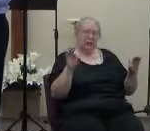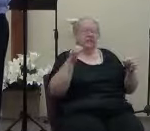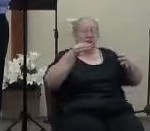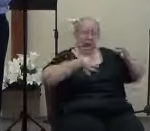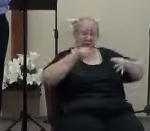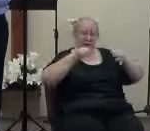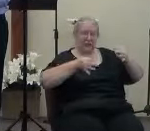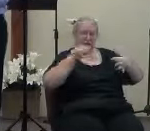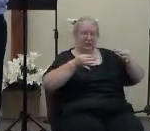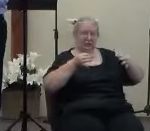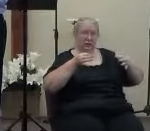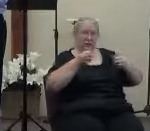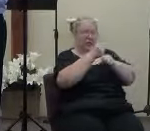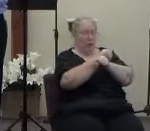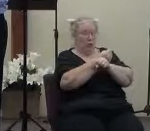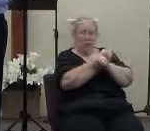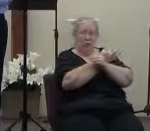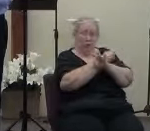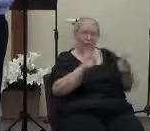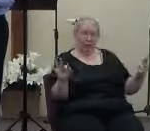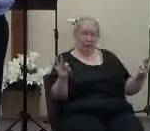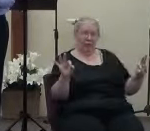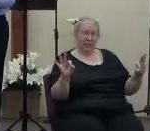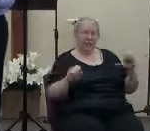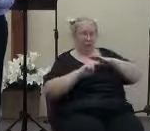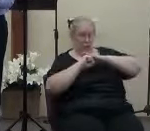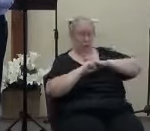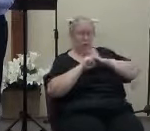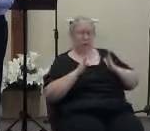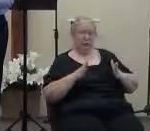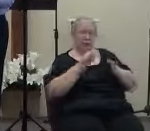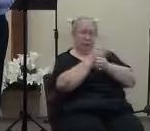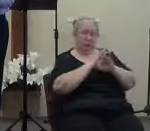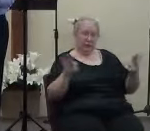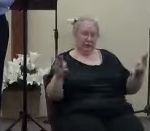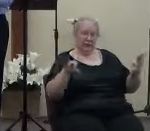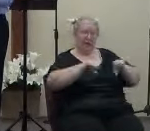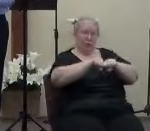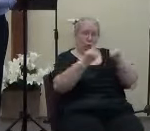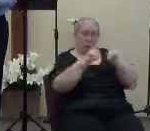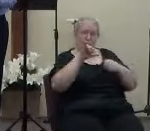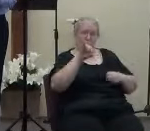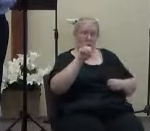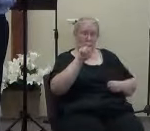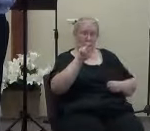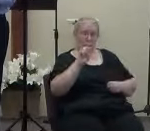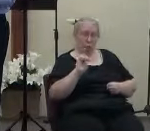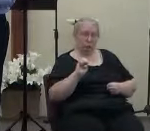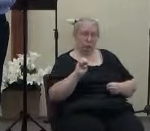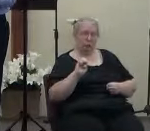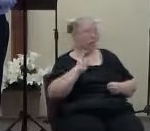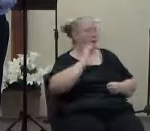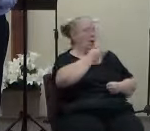yoke and to set the oppressed free and break every yoke. Our job at